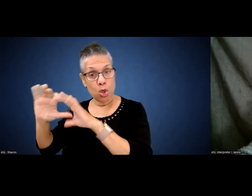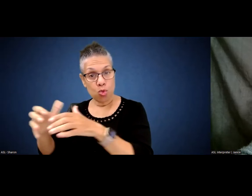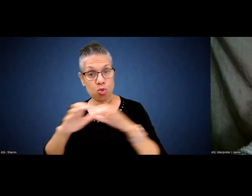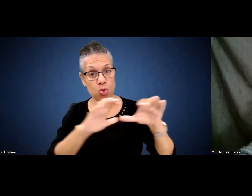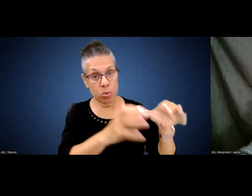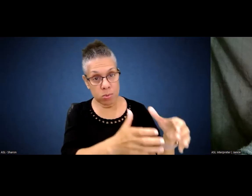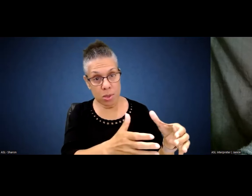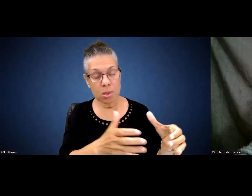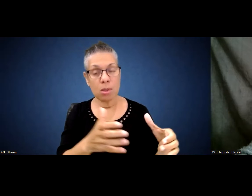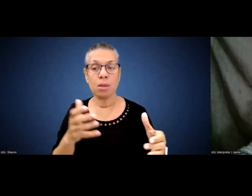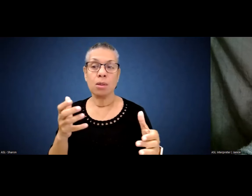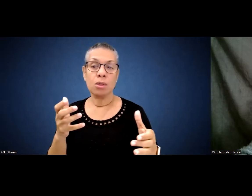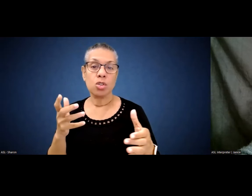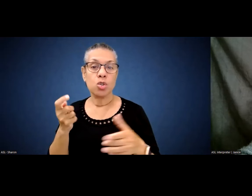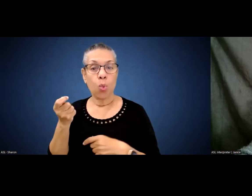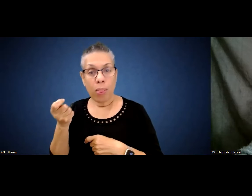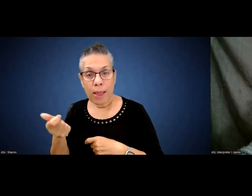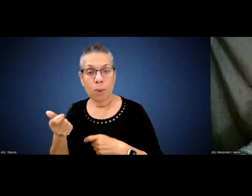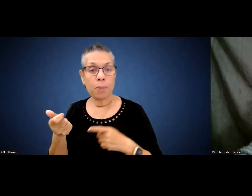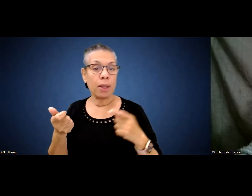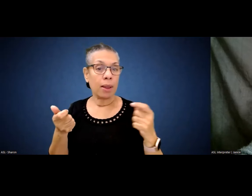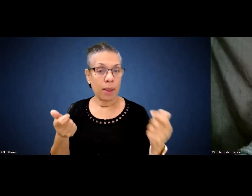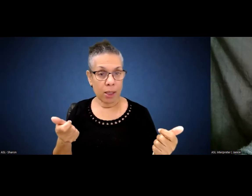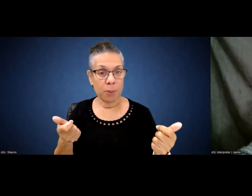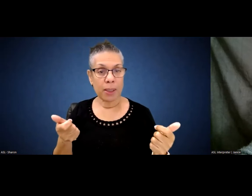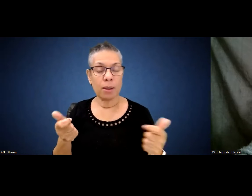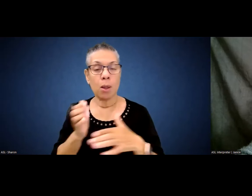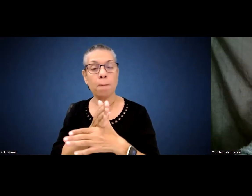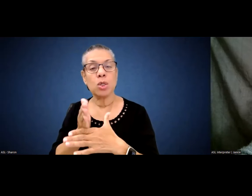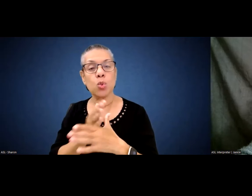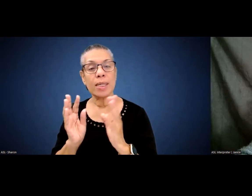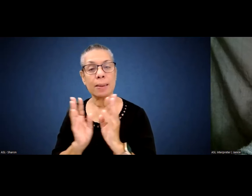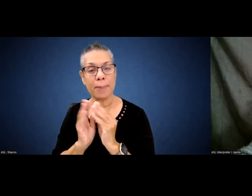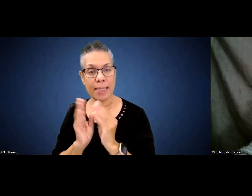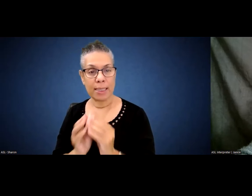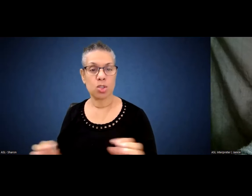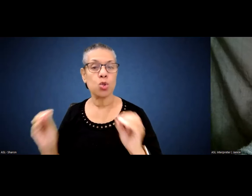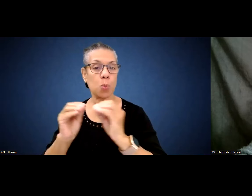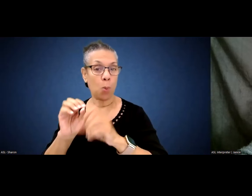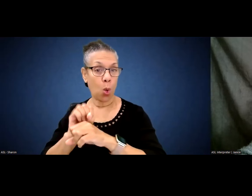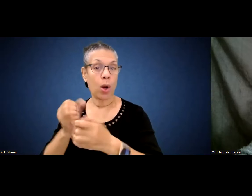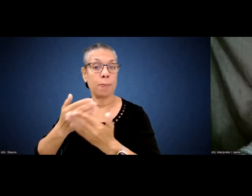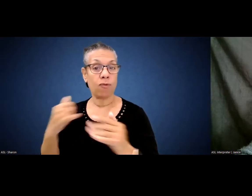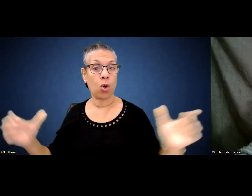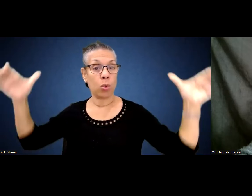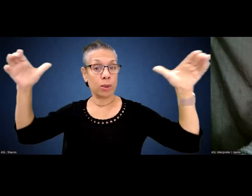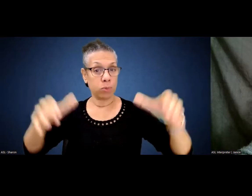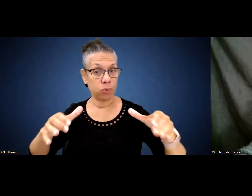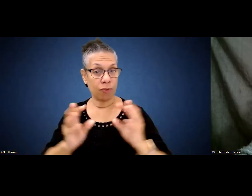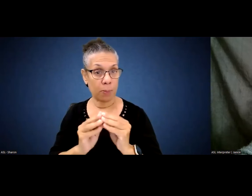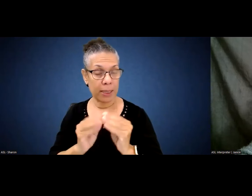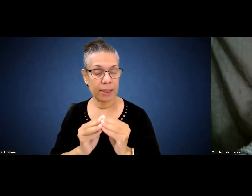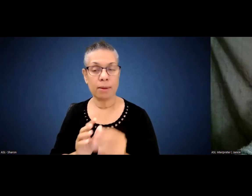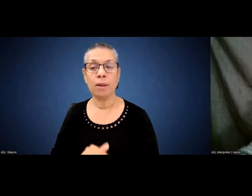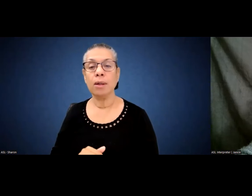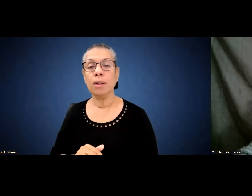so that we can do a little bit, we can between meetings do a little bit more work on additional